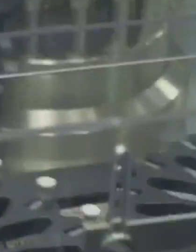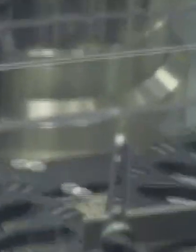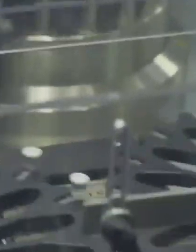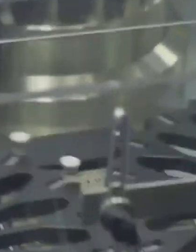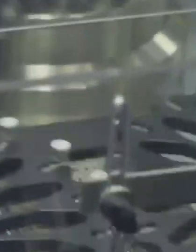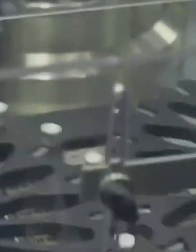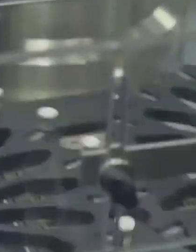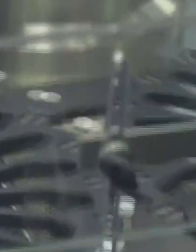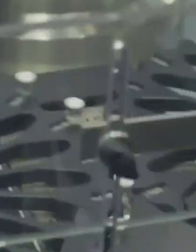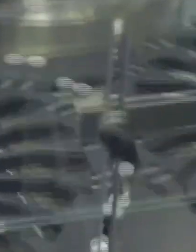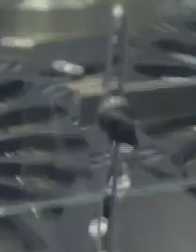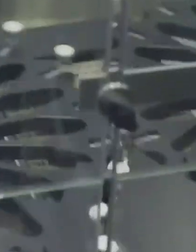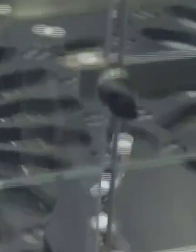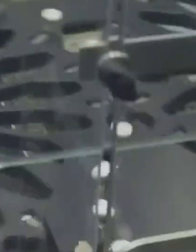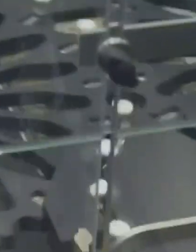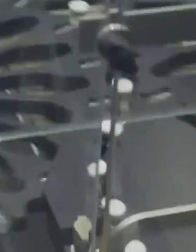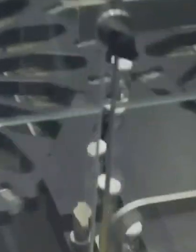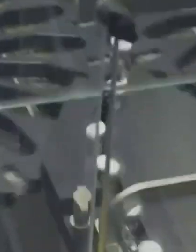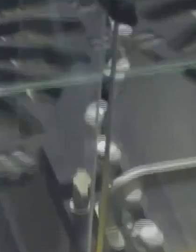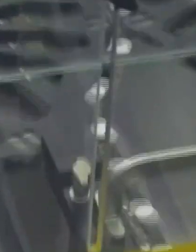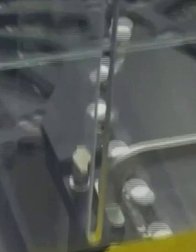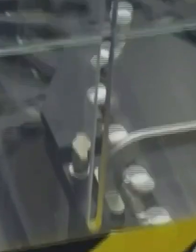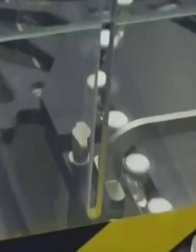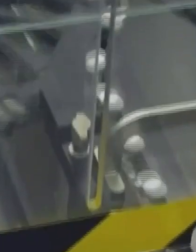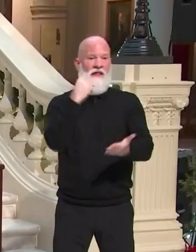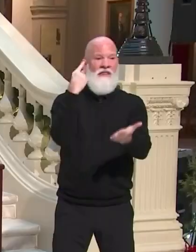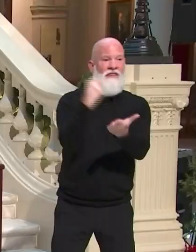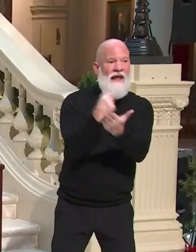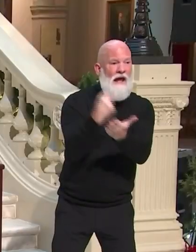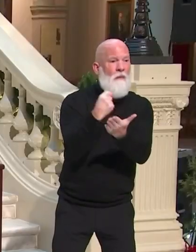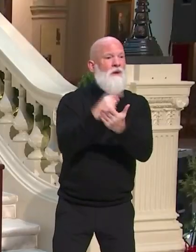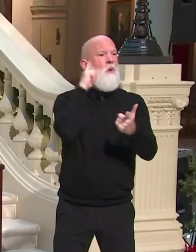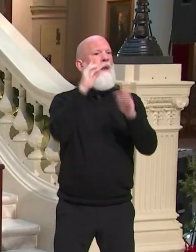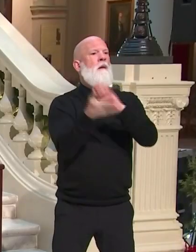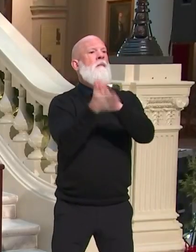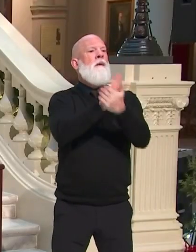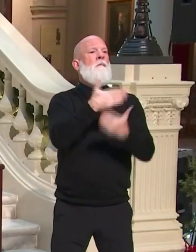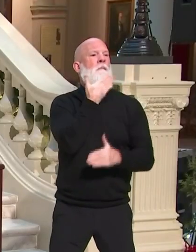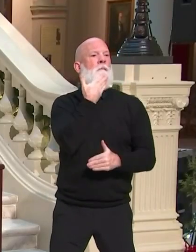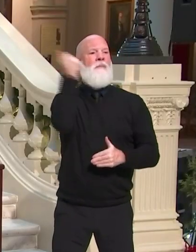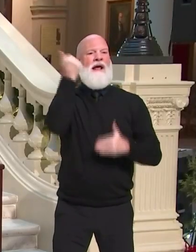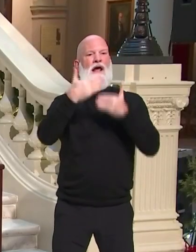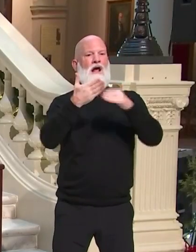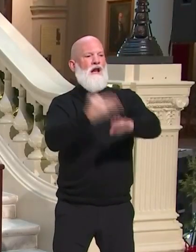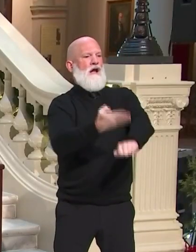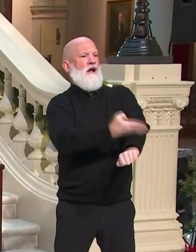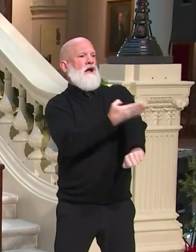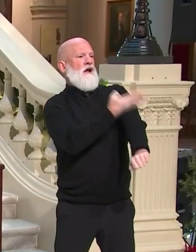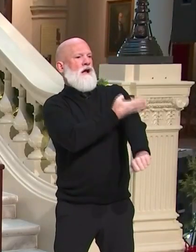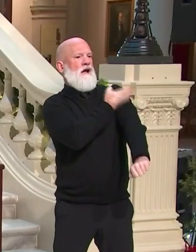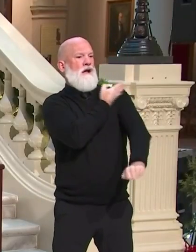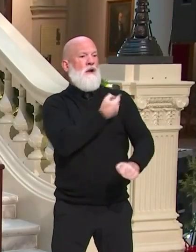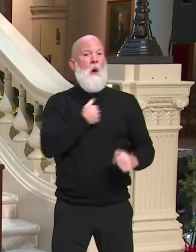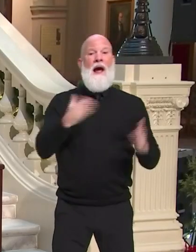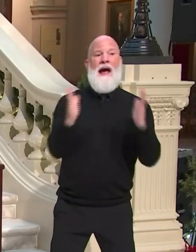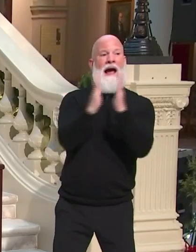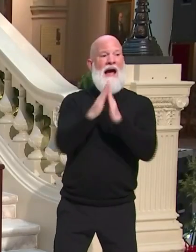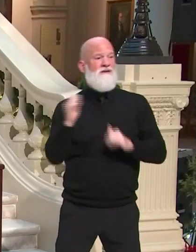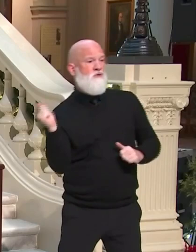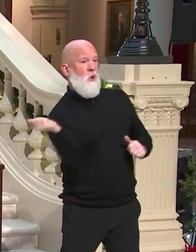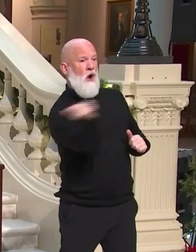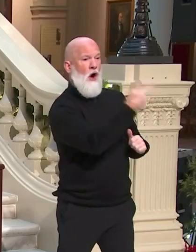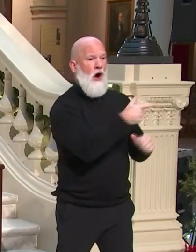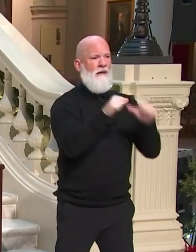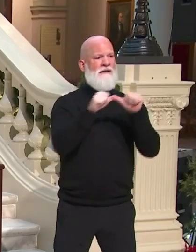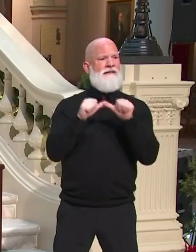way. Therapeutics, as we know, are getting more plentiful by the day. And I'm asking everyone to continue to hunker down and